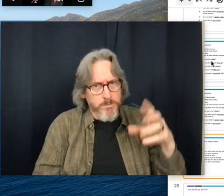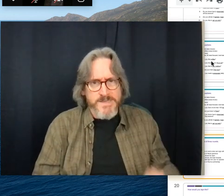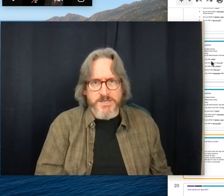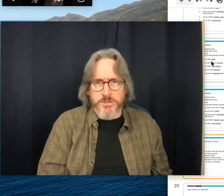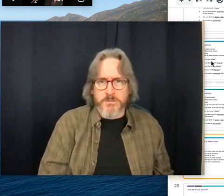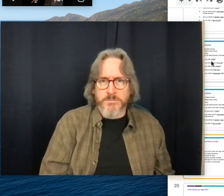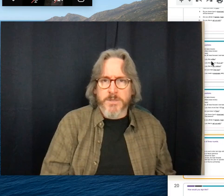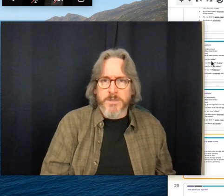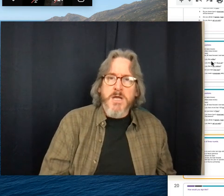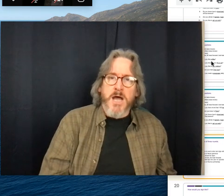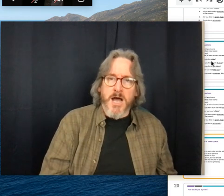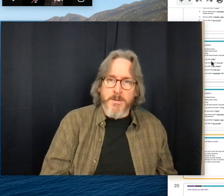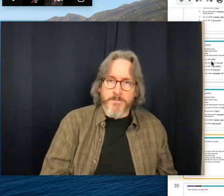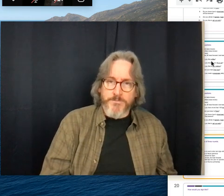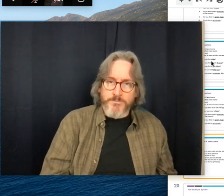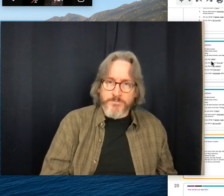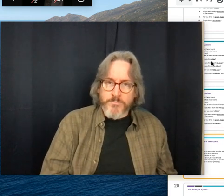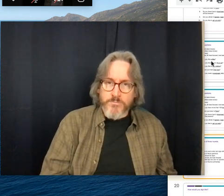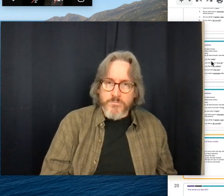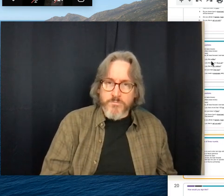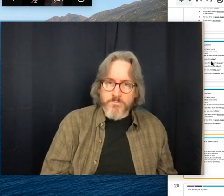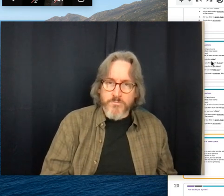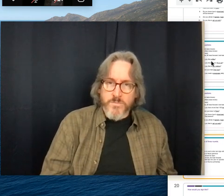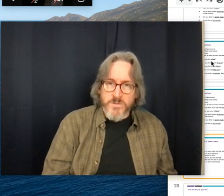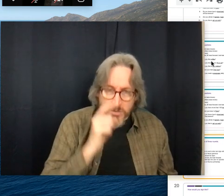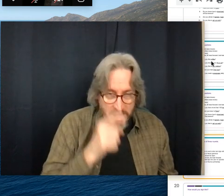normal position? And